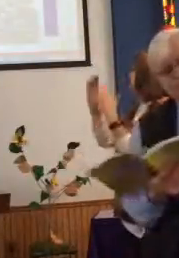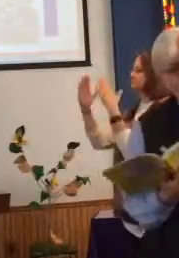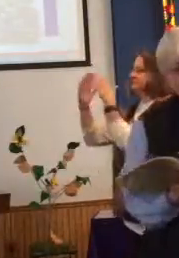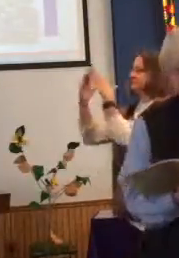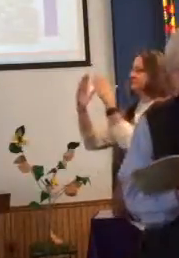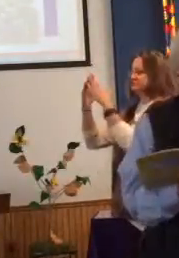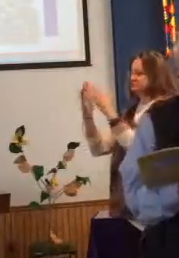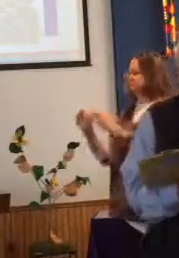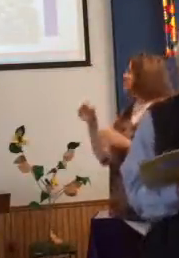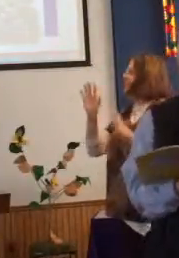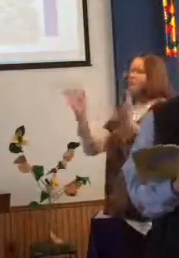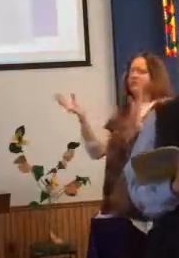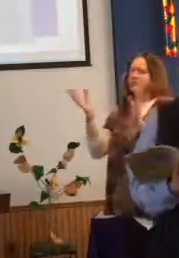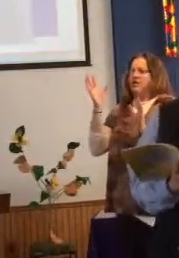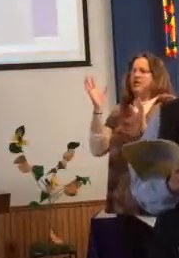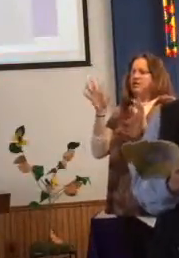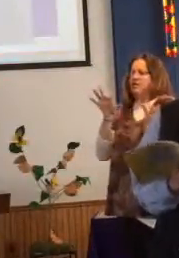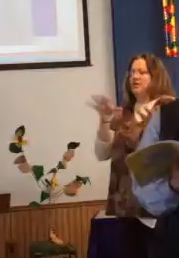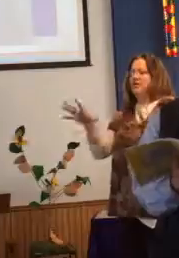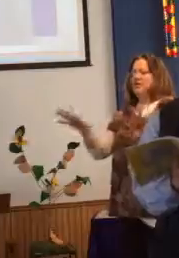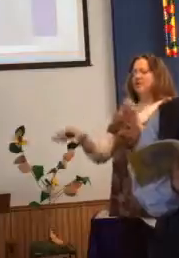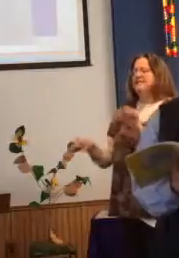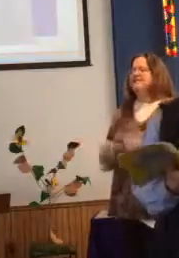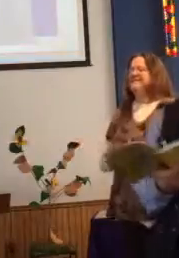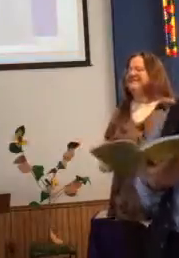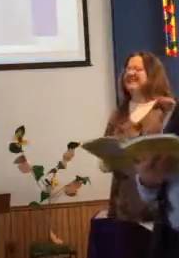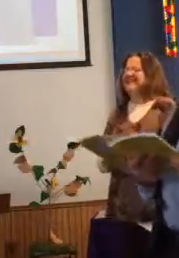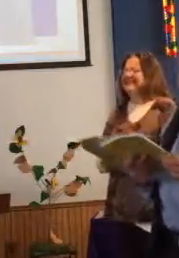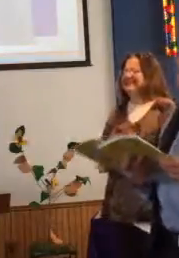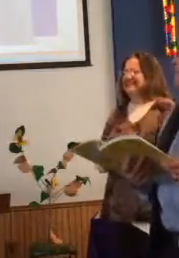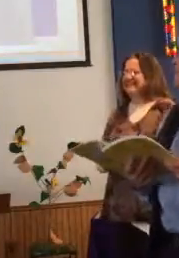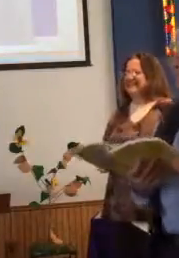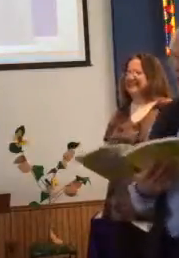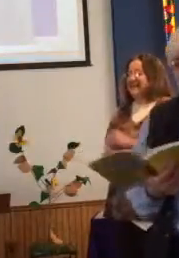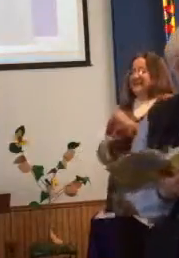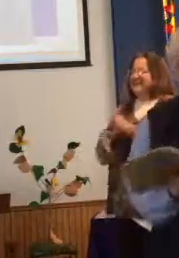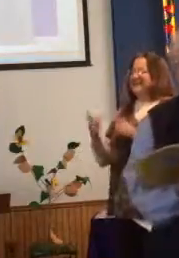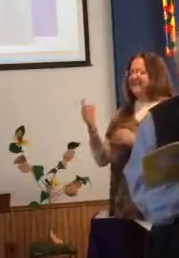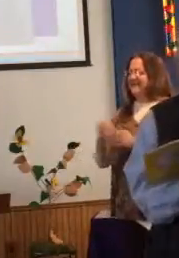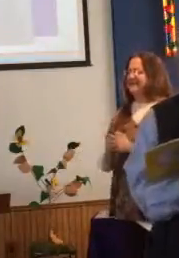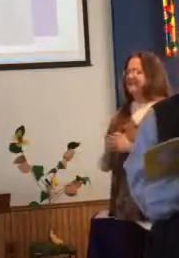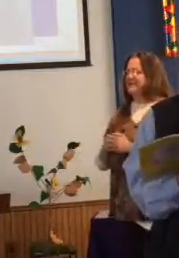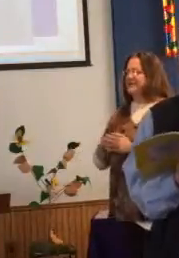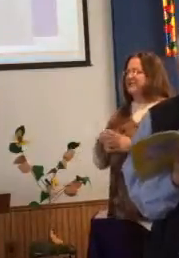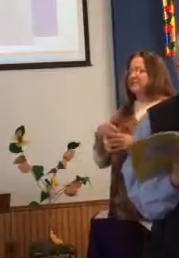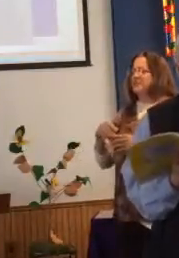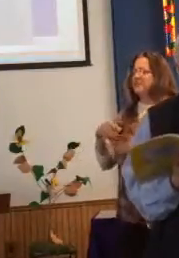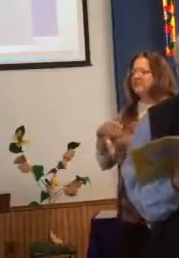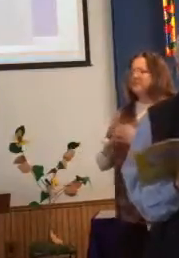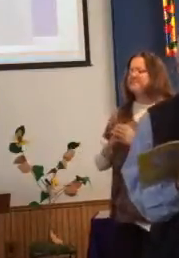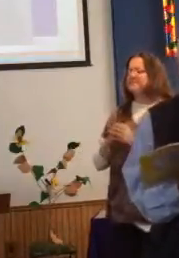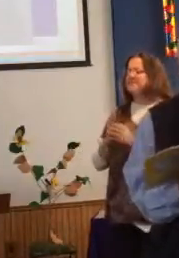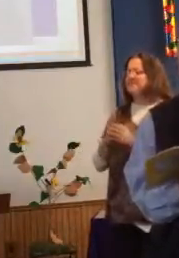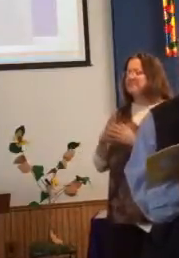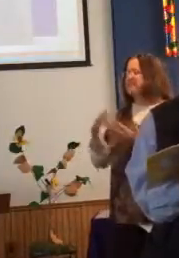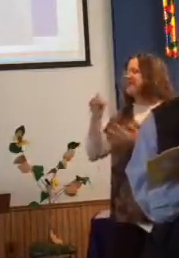Oops, or not. Oh, there it is. There it is. Doubt flooded Stripe.